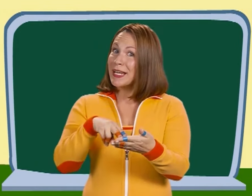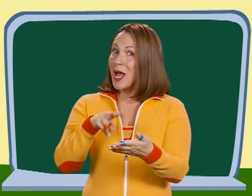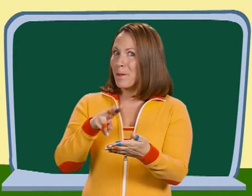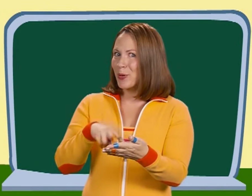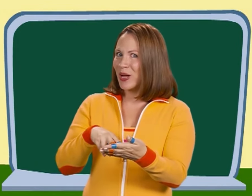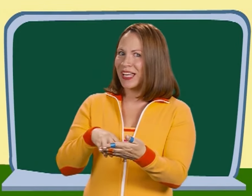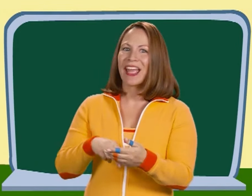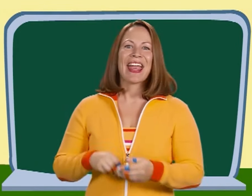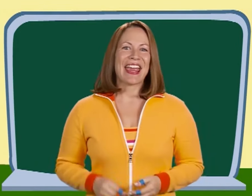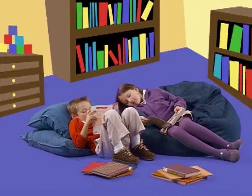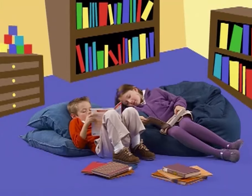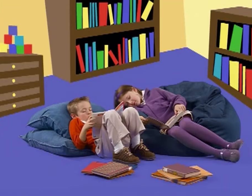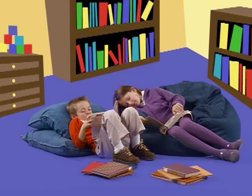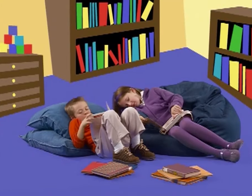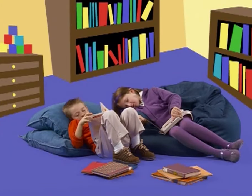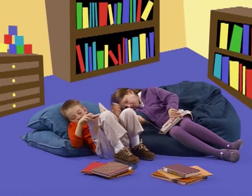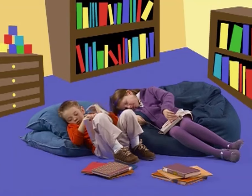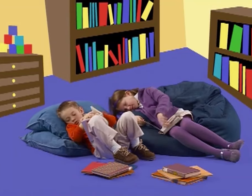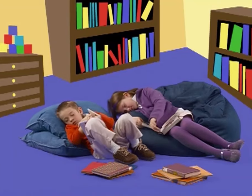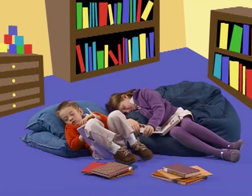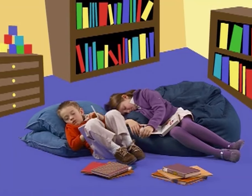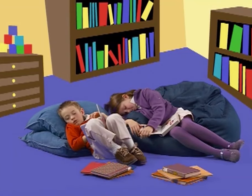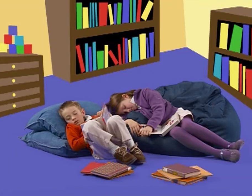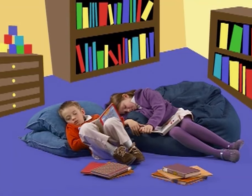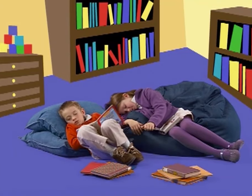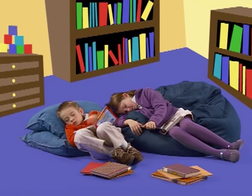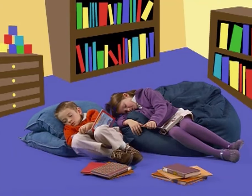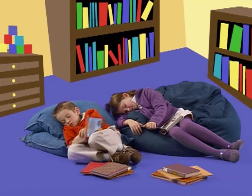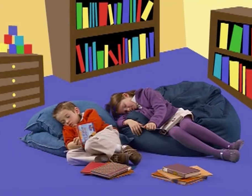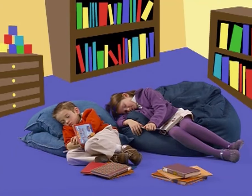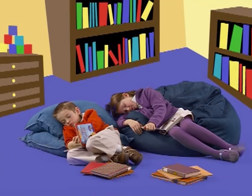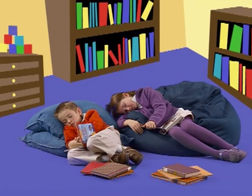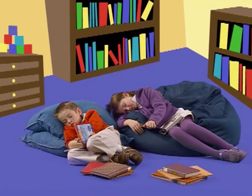read a book in this peaceful, quiet